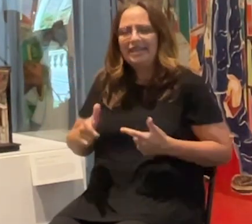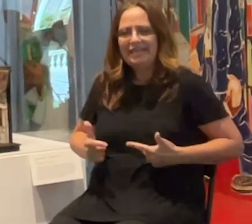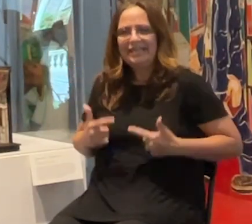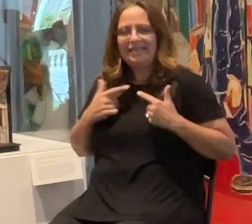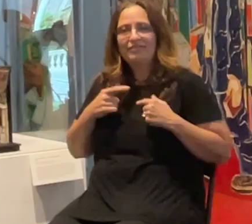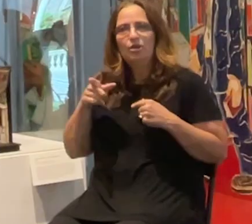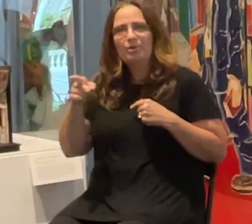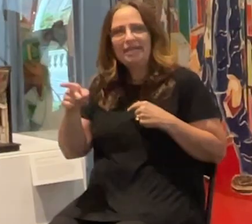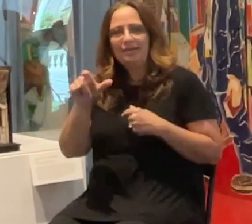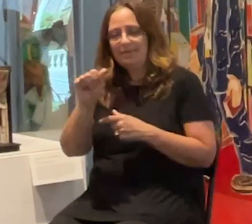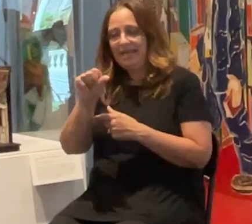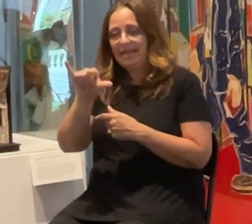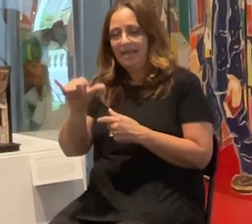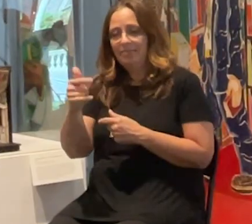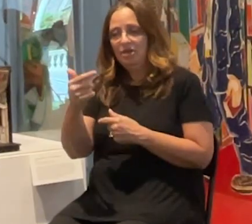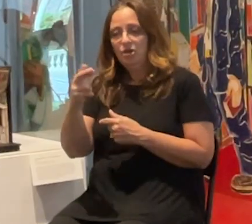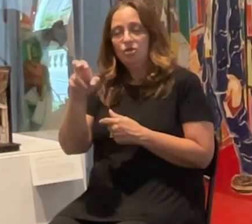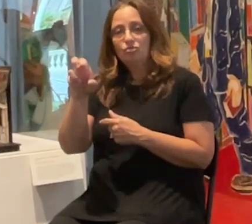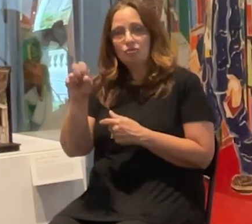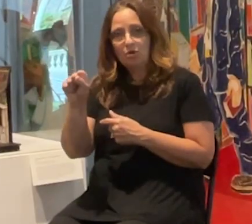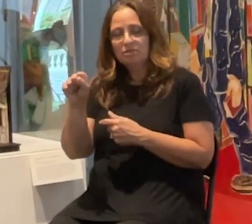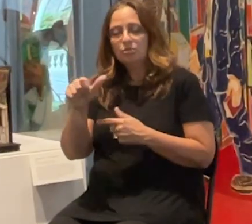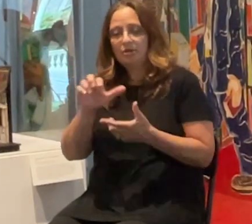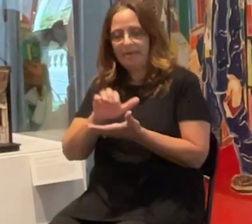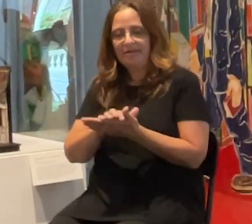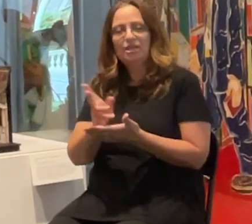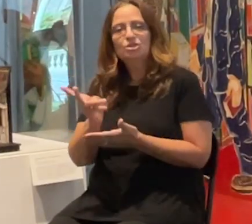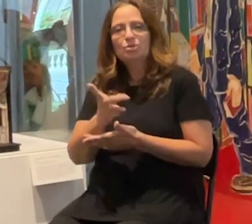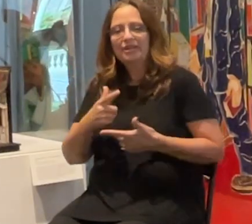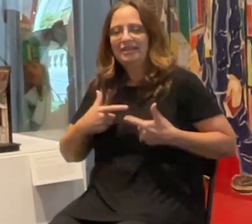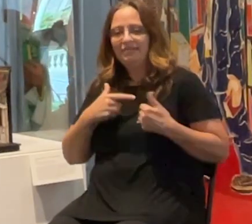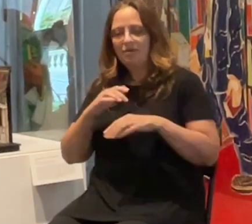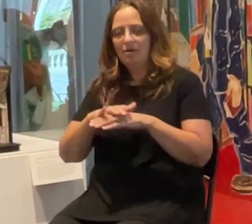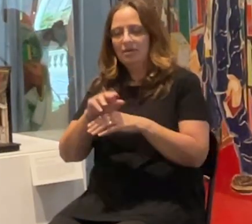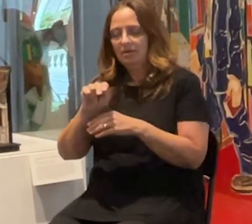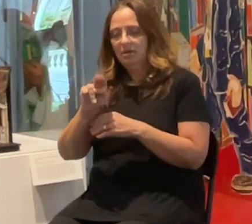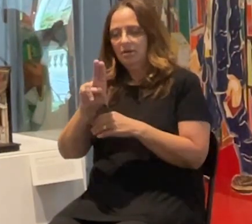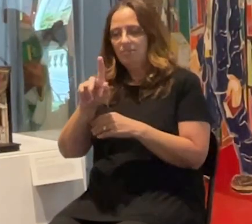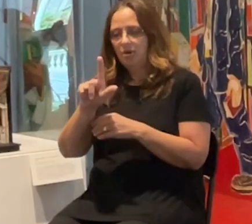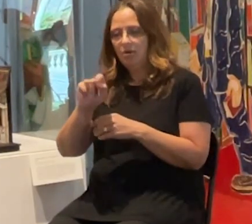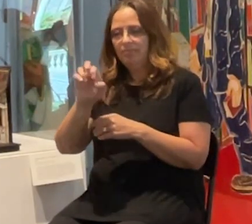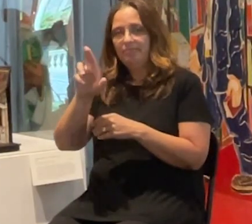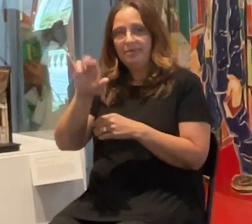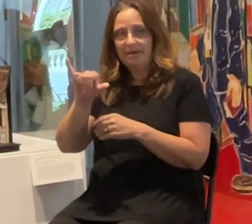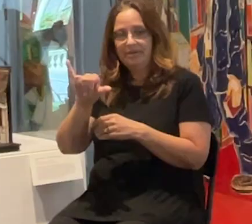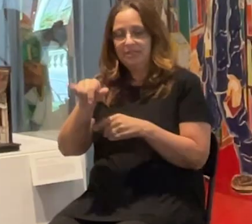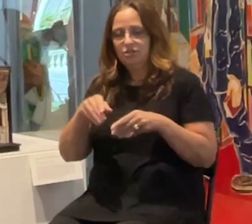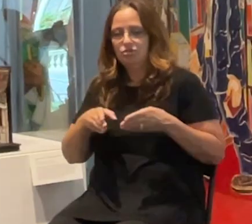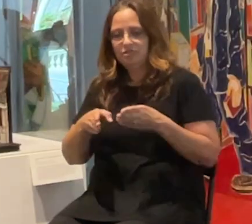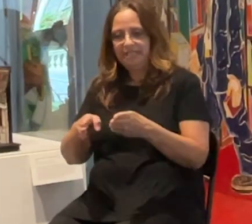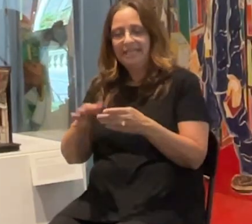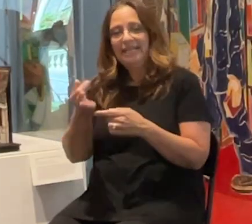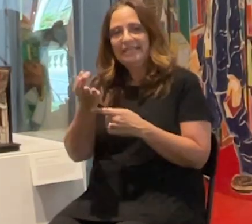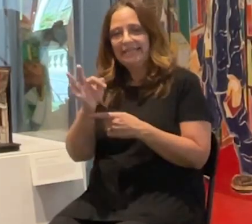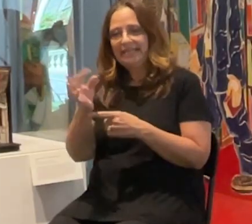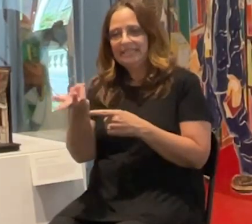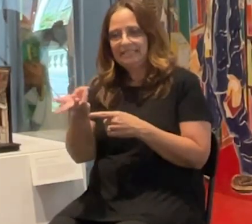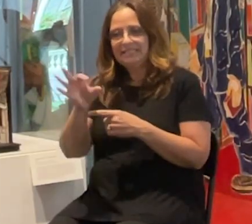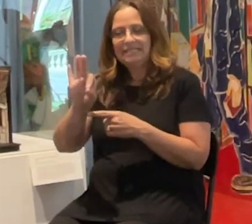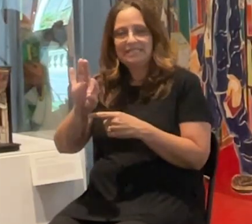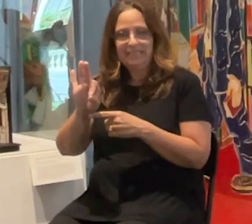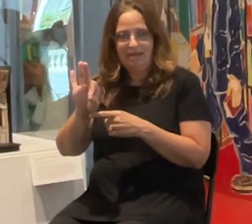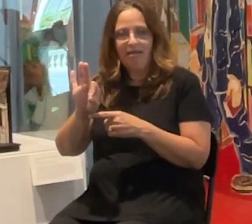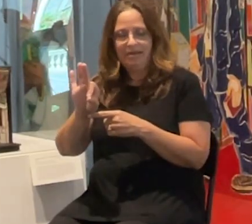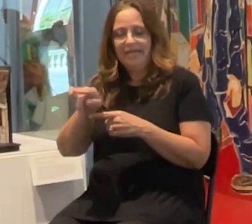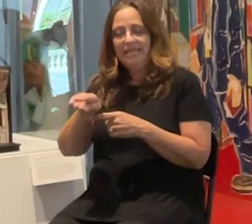Gross were married and they were living on Mulberry Street. And then in 1969, he got the studio on Walker